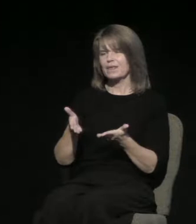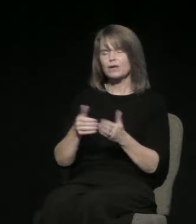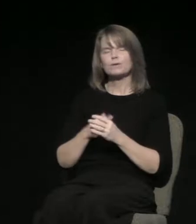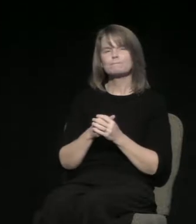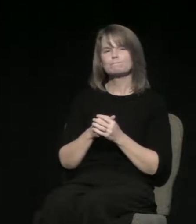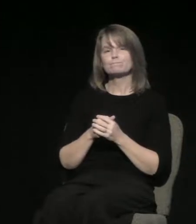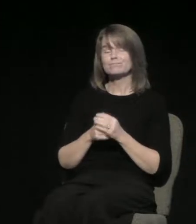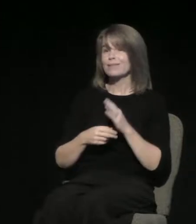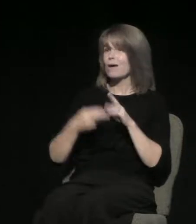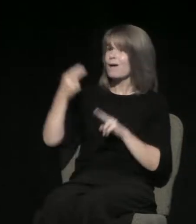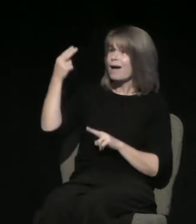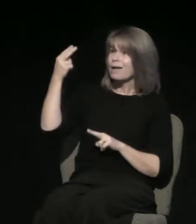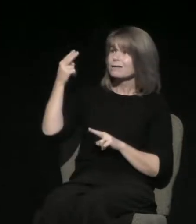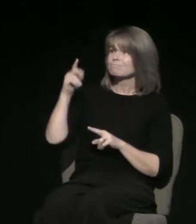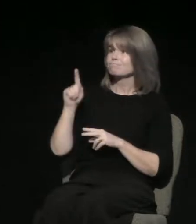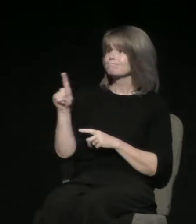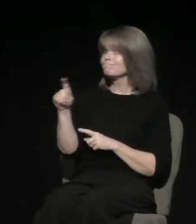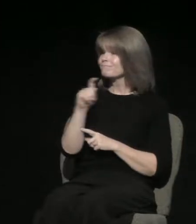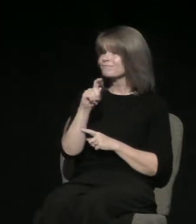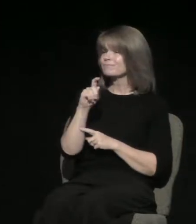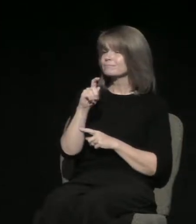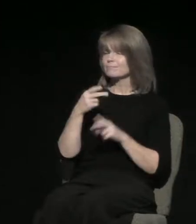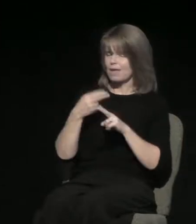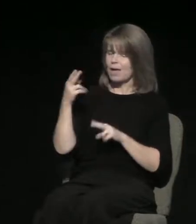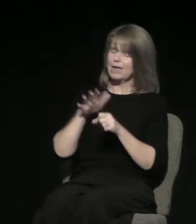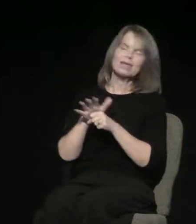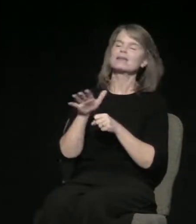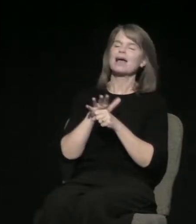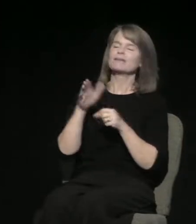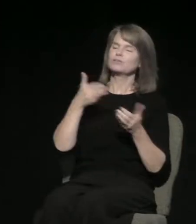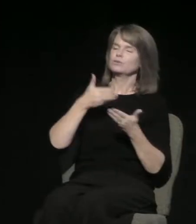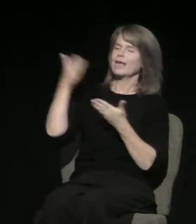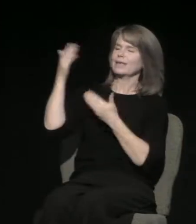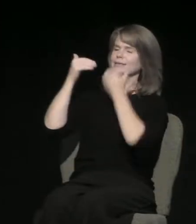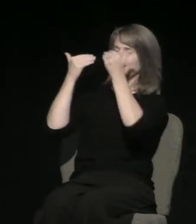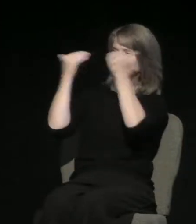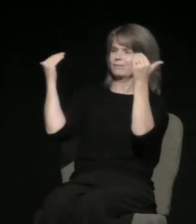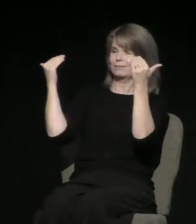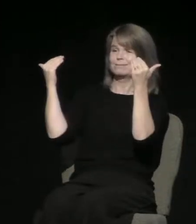How High Is It It's High Enough To Take Us To Heaven